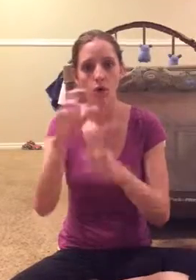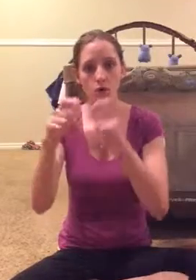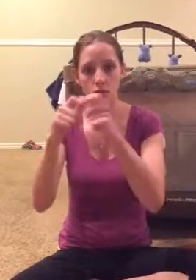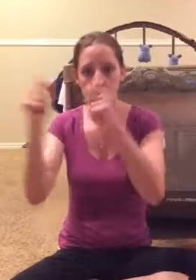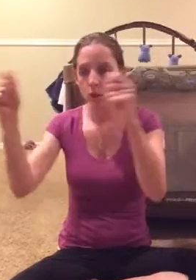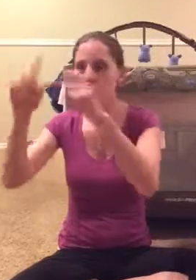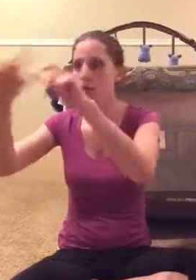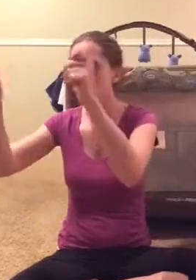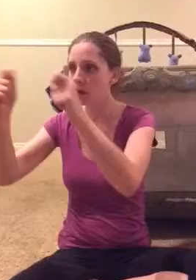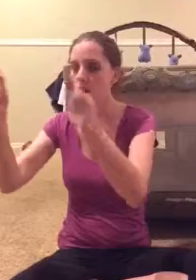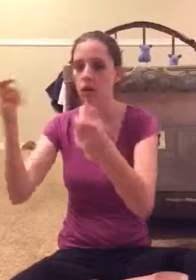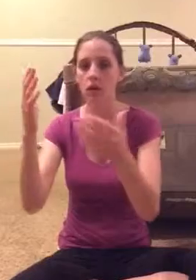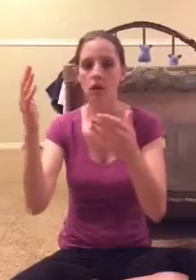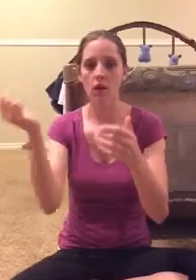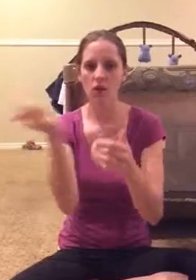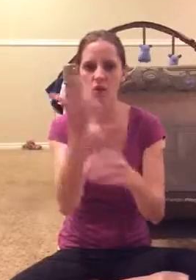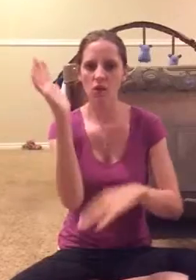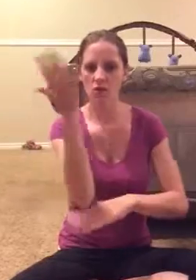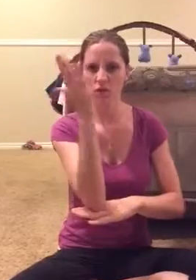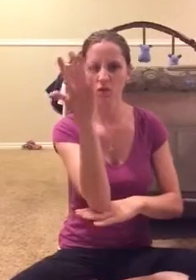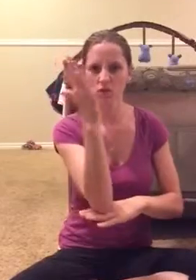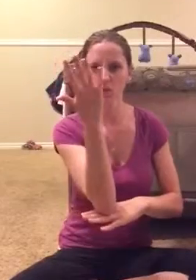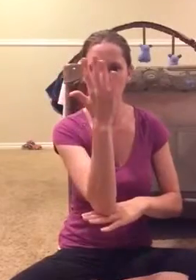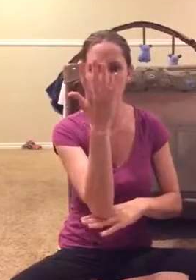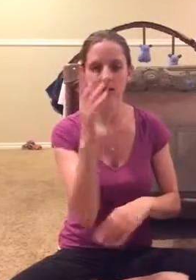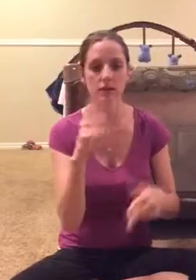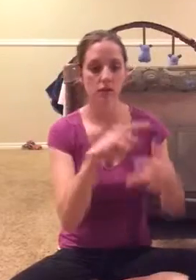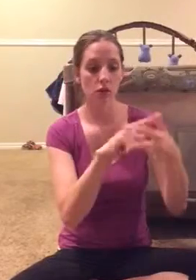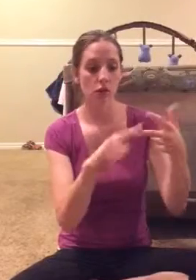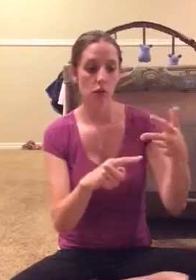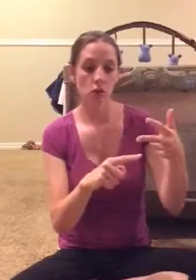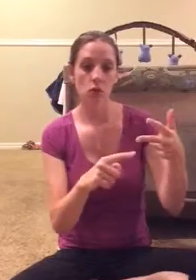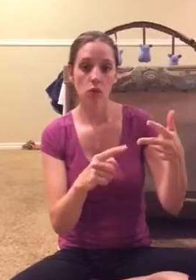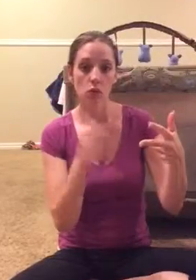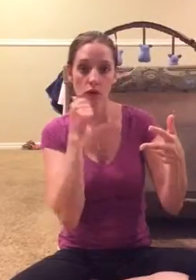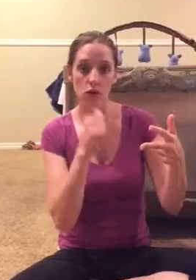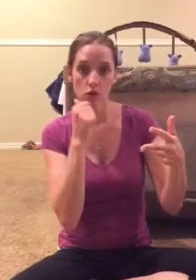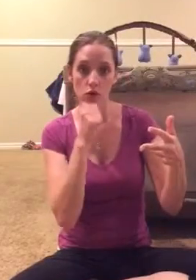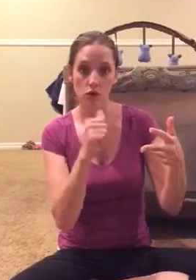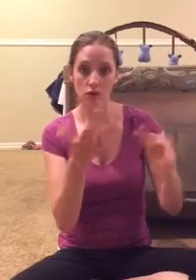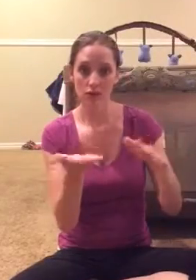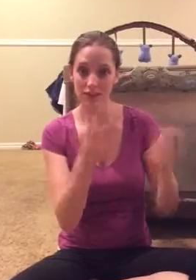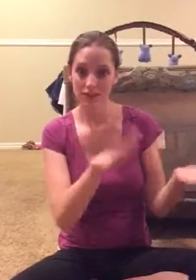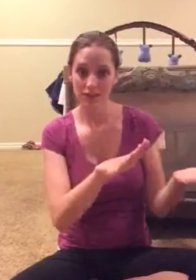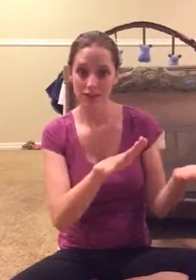Friends use words such as bubbly, outgoing, and overachiever when describing her.